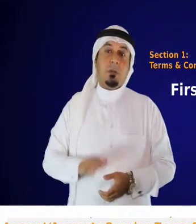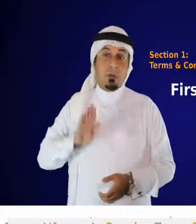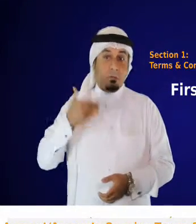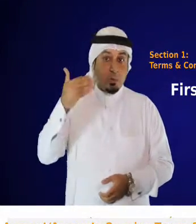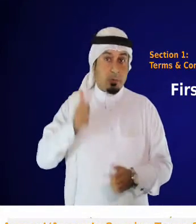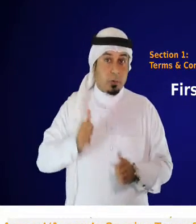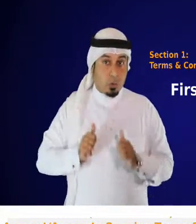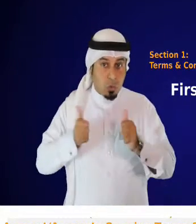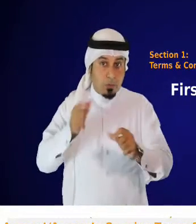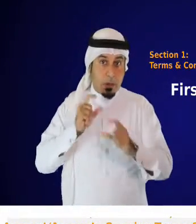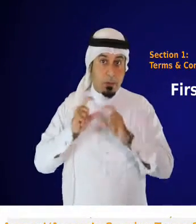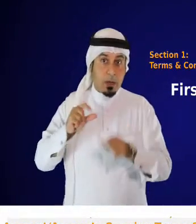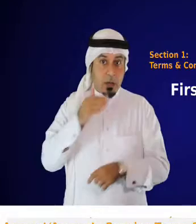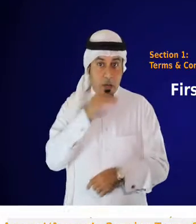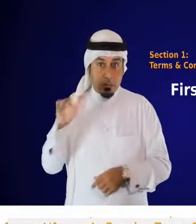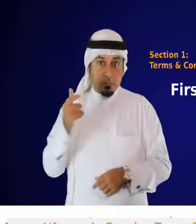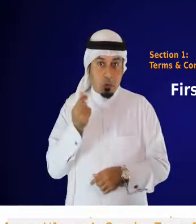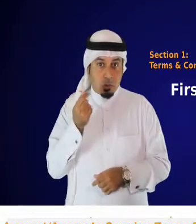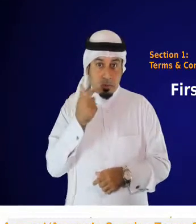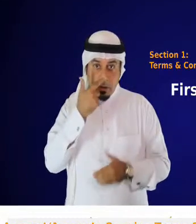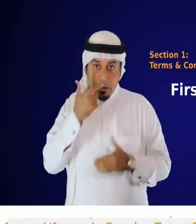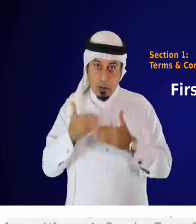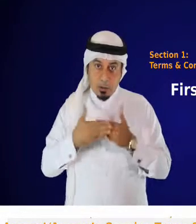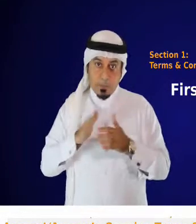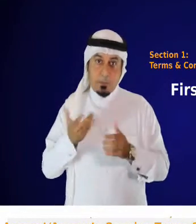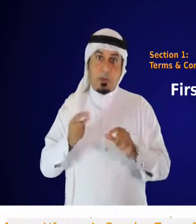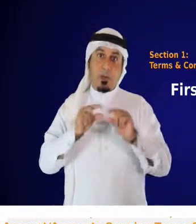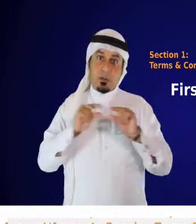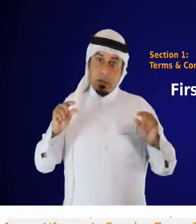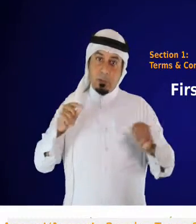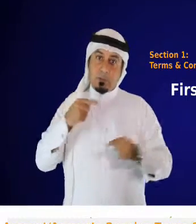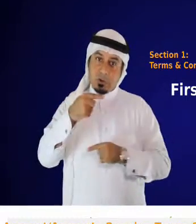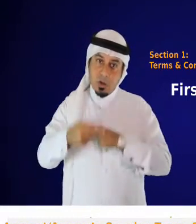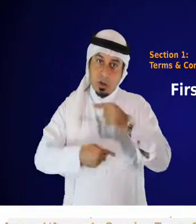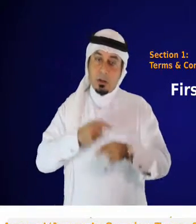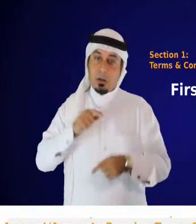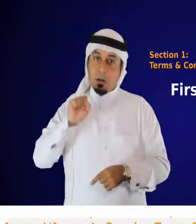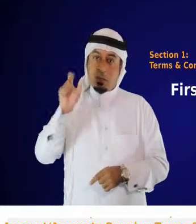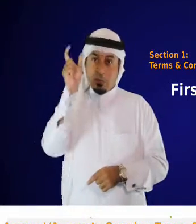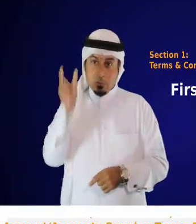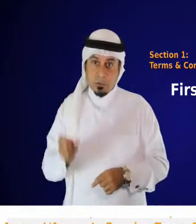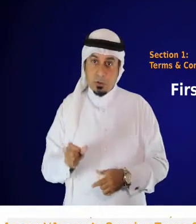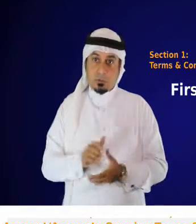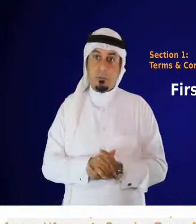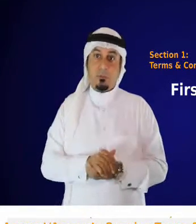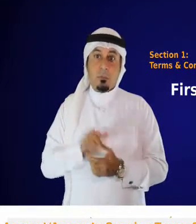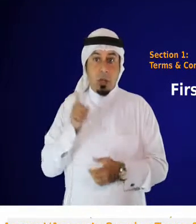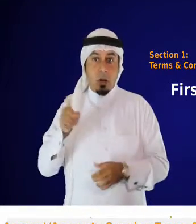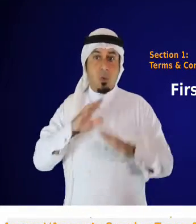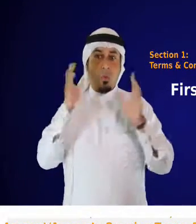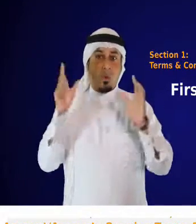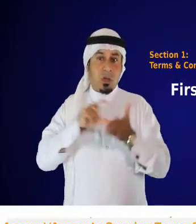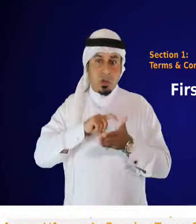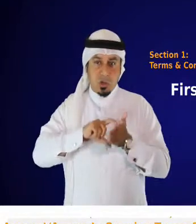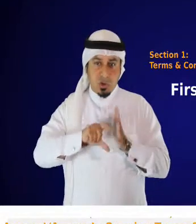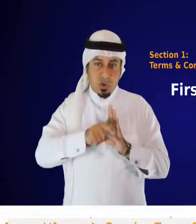8. The bank shall debit a service charge to the customer's current account for every check returned unpaid for financial reasons